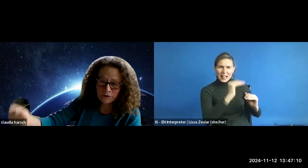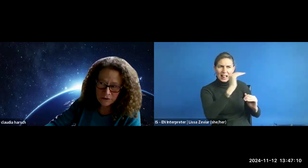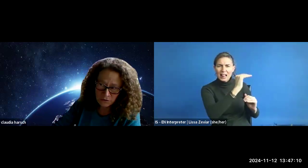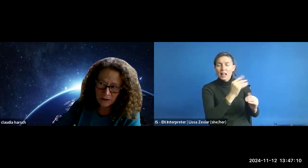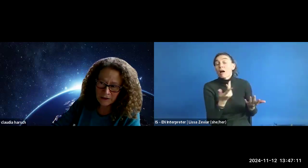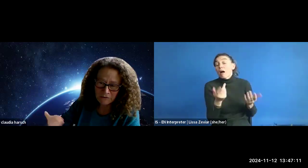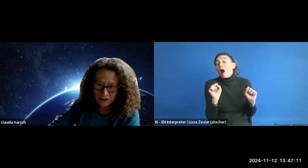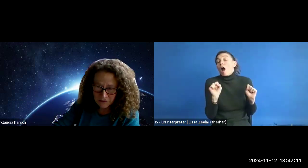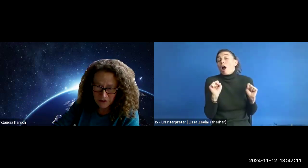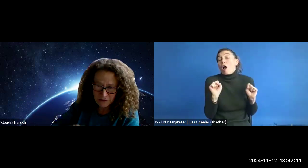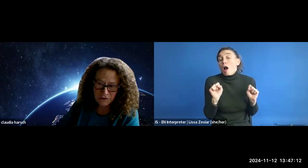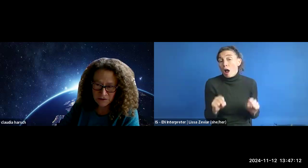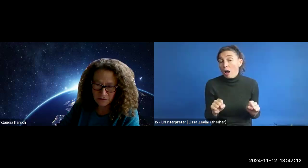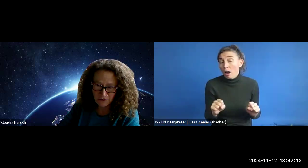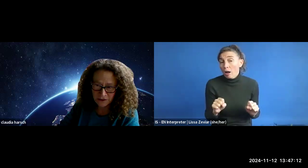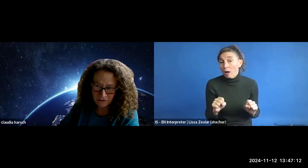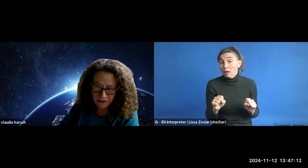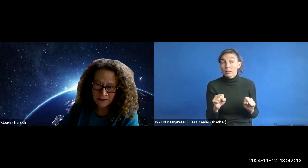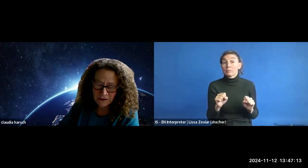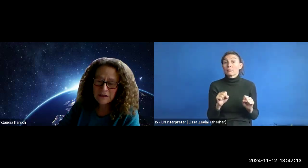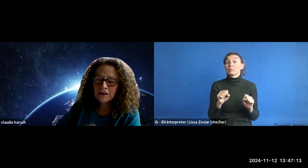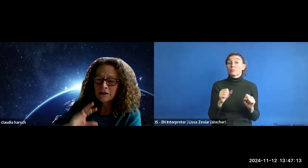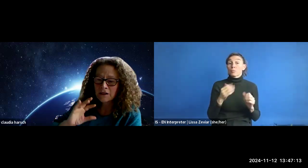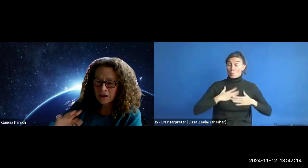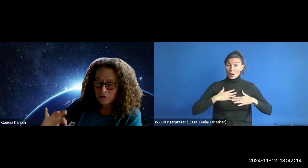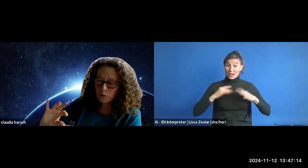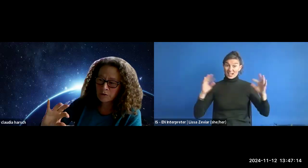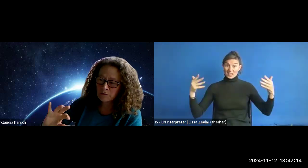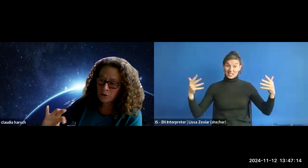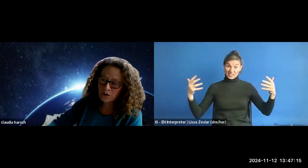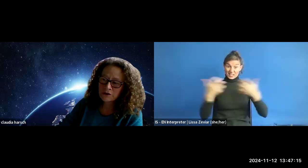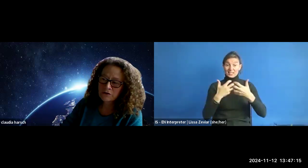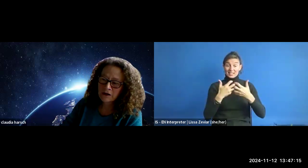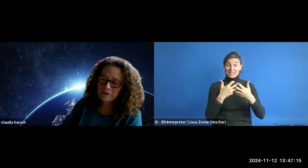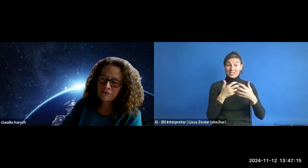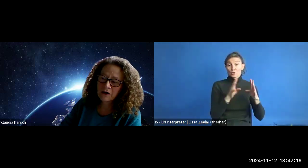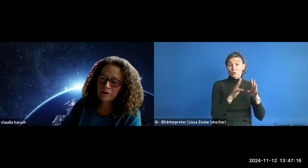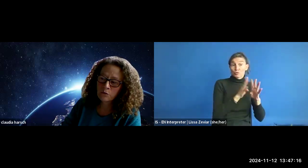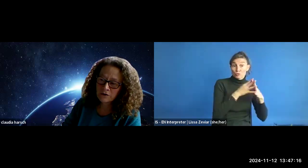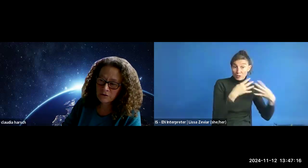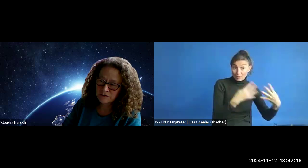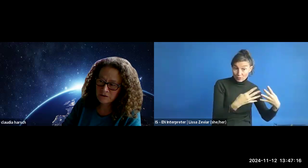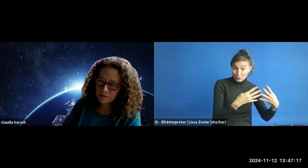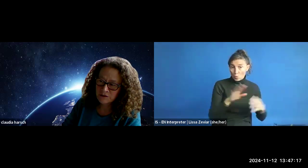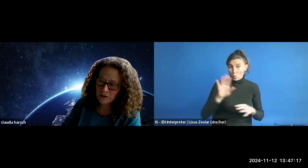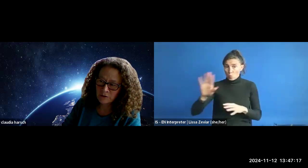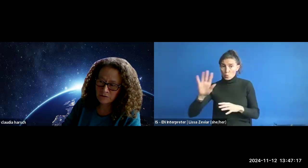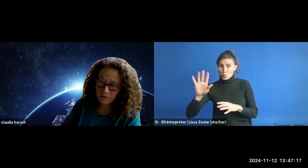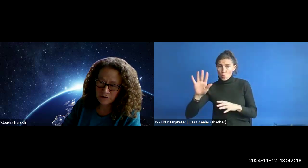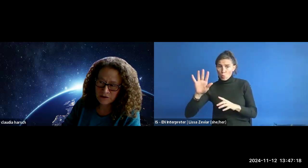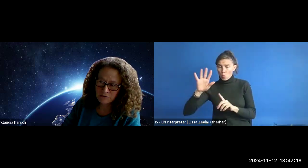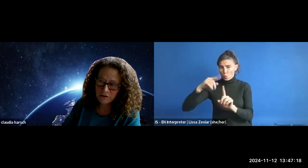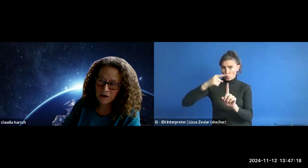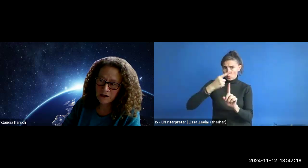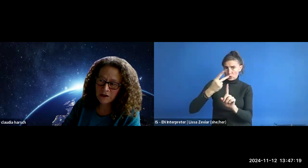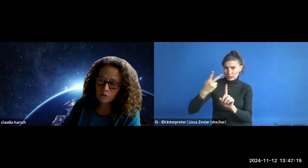but if you wanted to align a rating scale to the CFR directly, then it would be important to clarify where do the descriptors come in